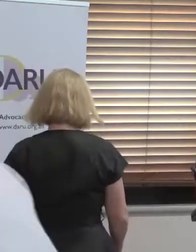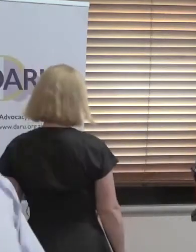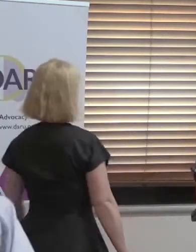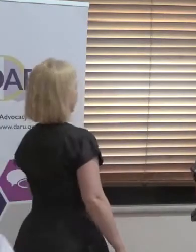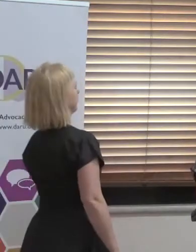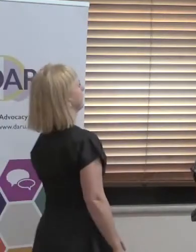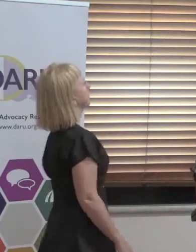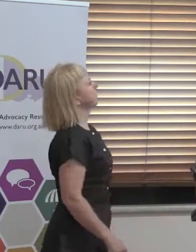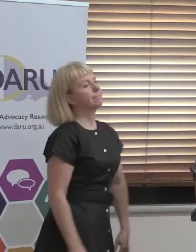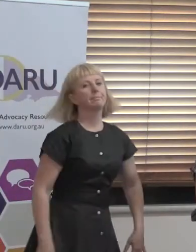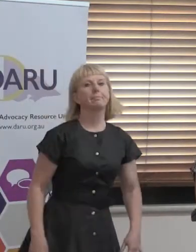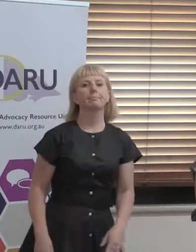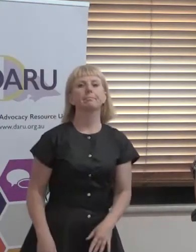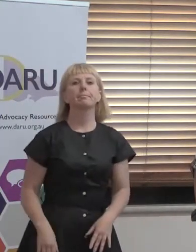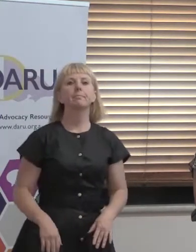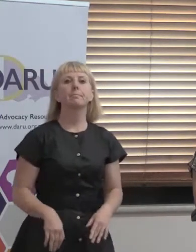behaviour support